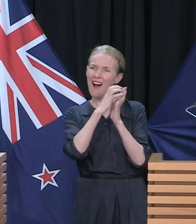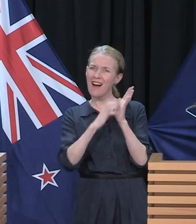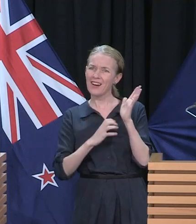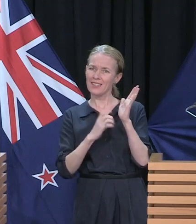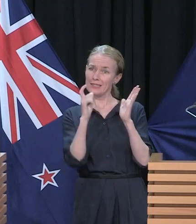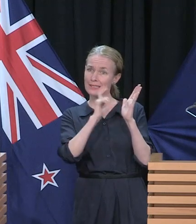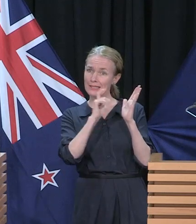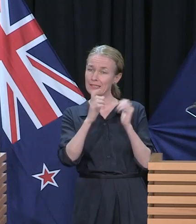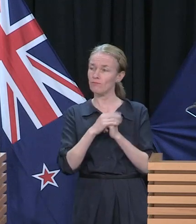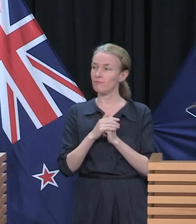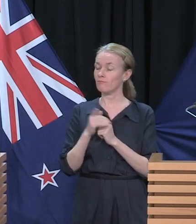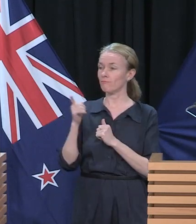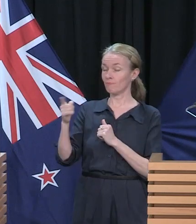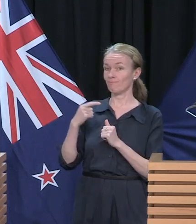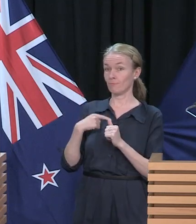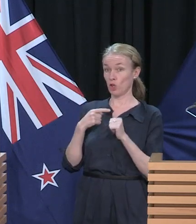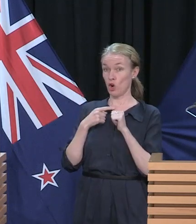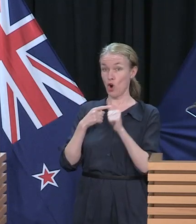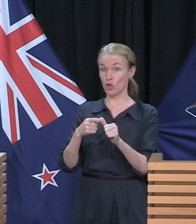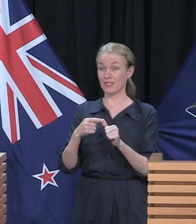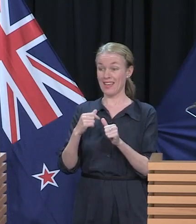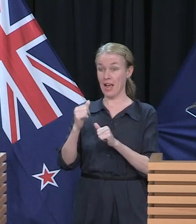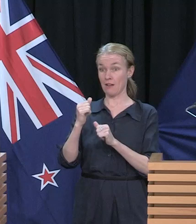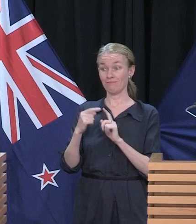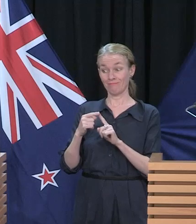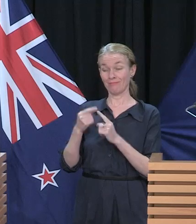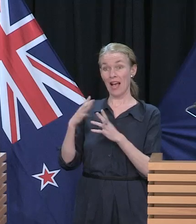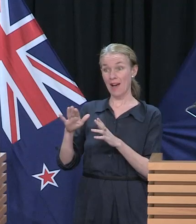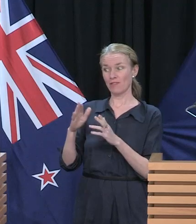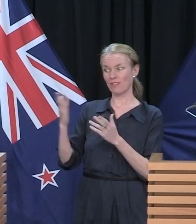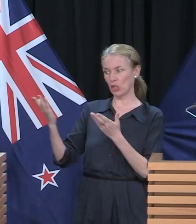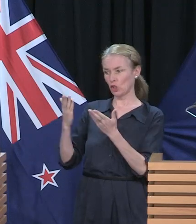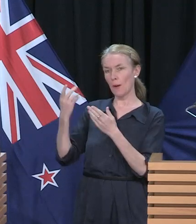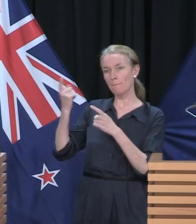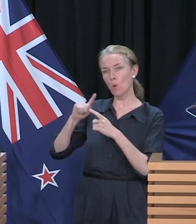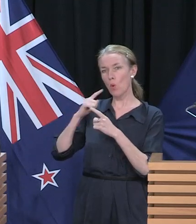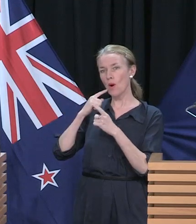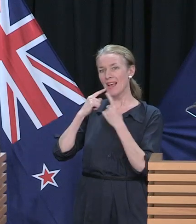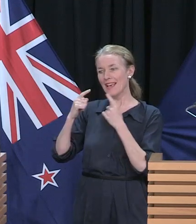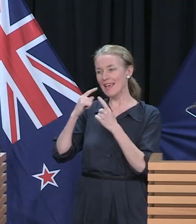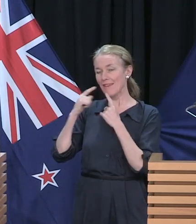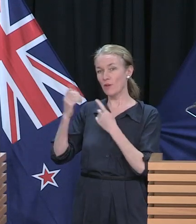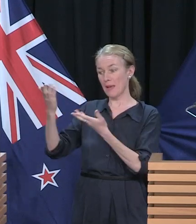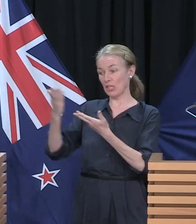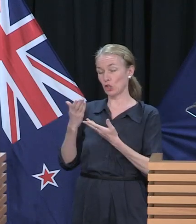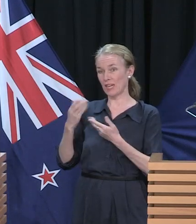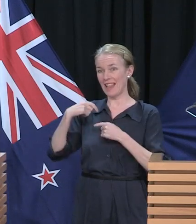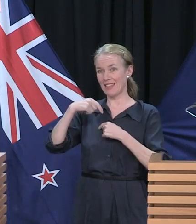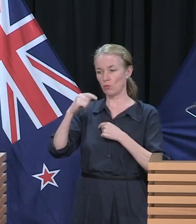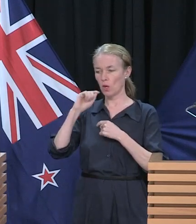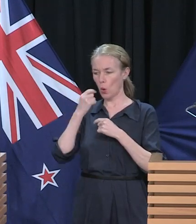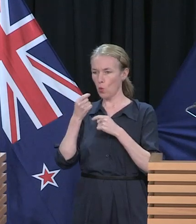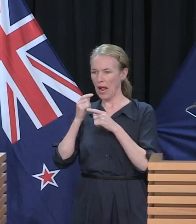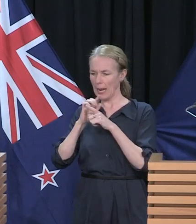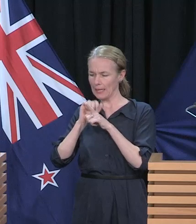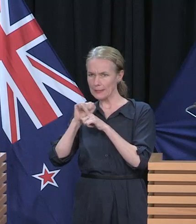through that, and I obviously then have to go back to Cabinet if there's future decisions required on that. So I'll be working through that over the coming week. In the meantime,